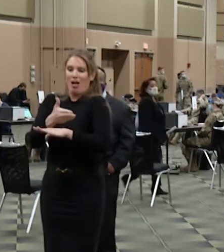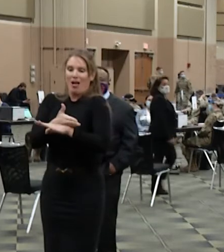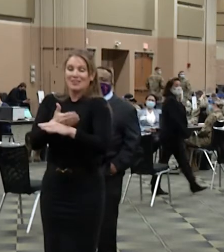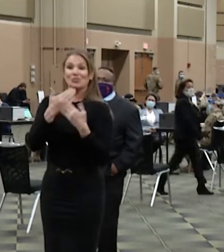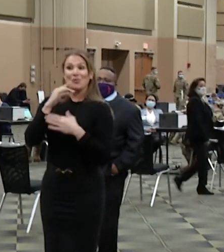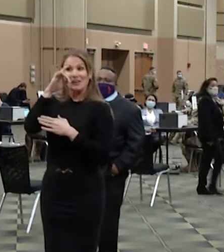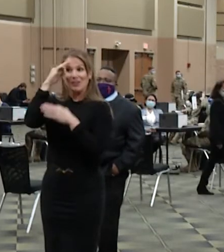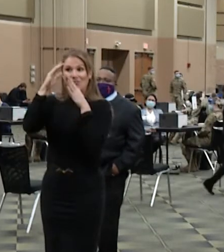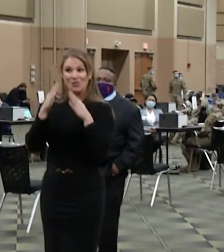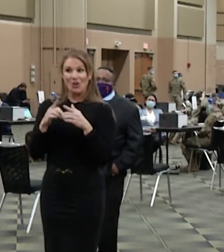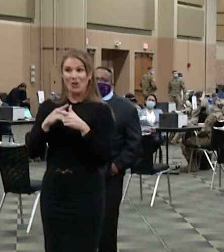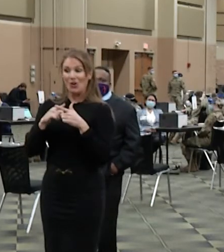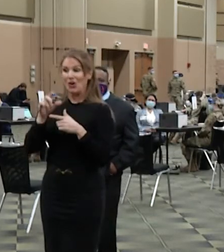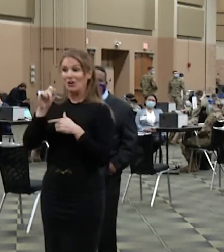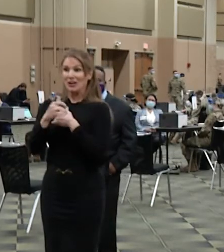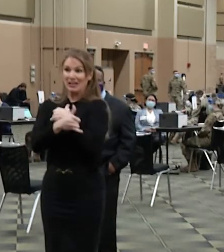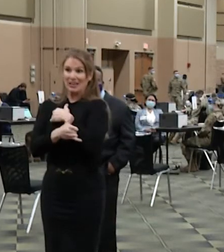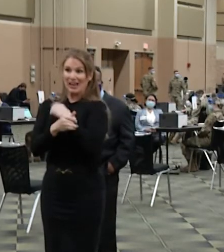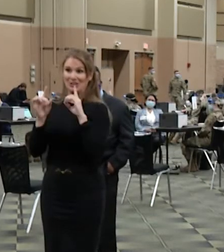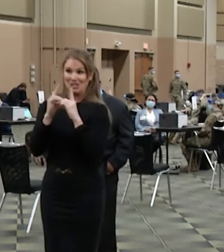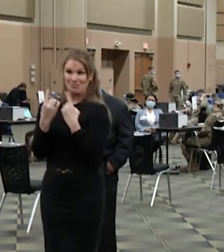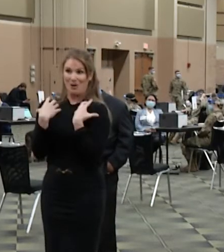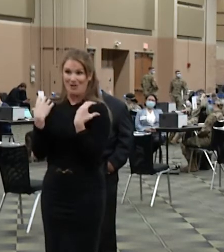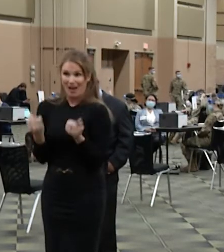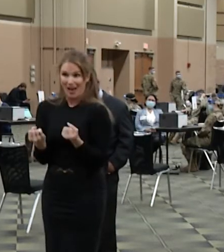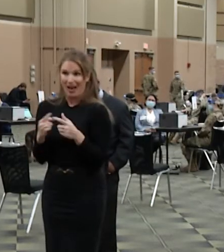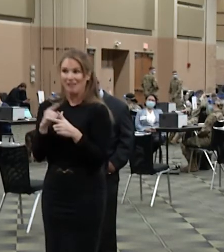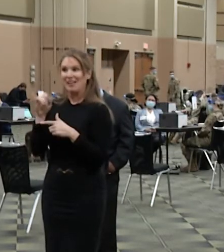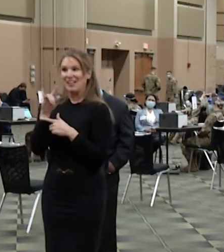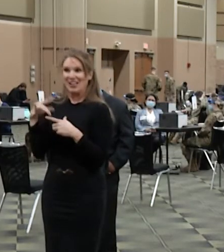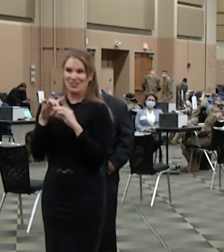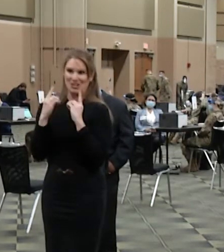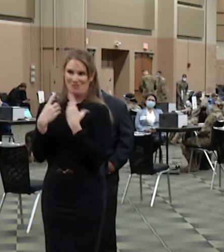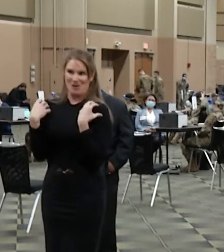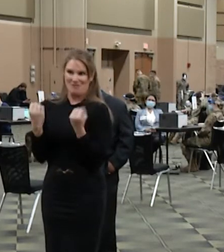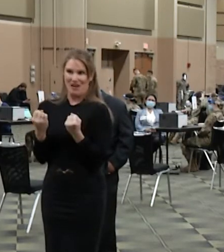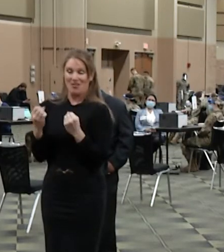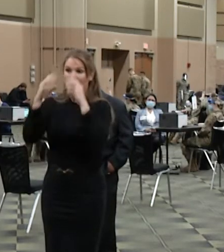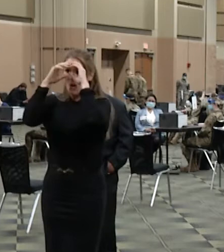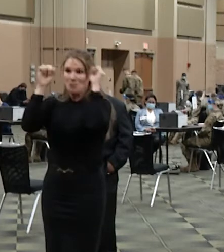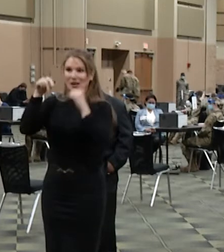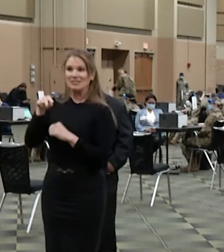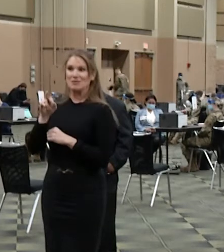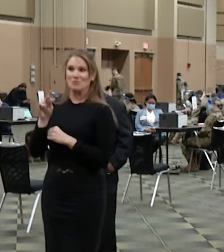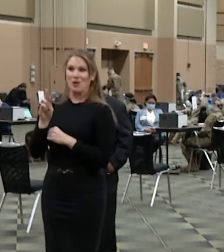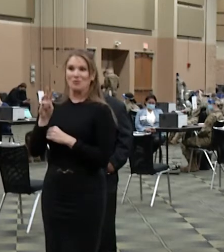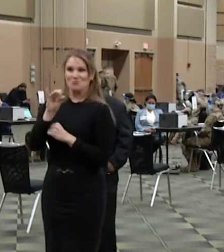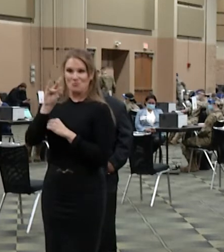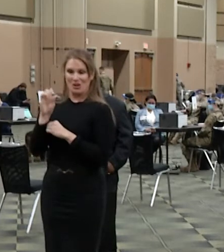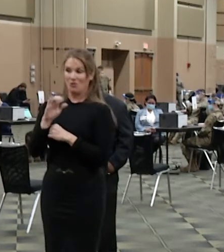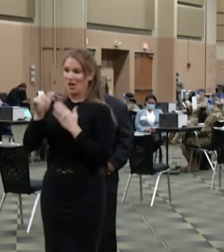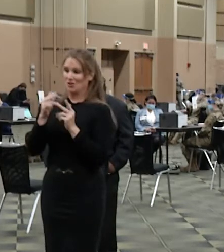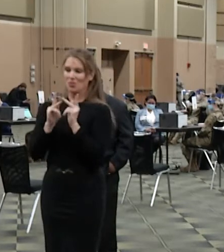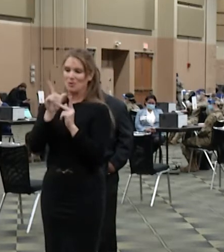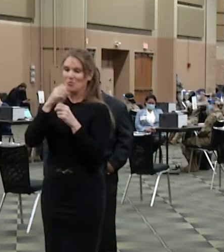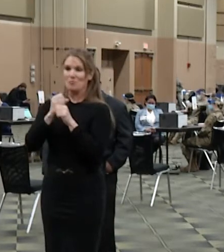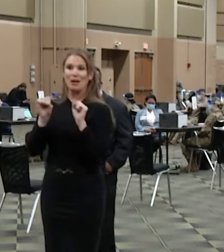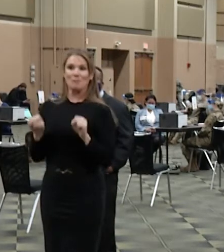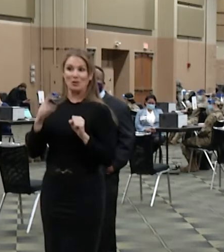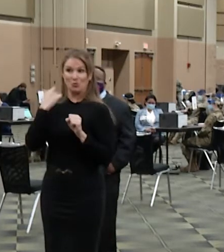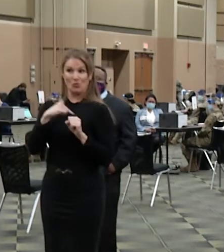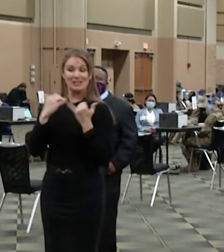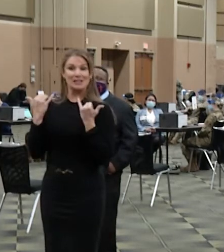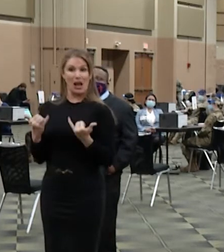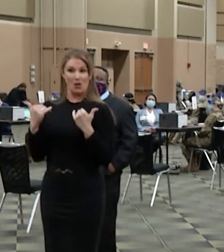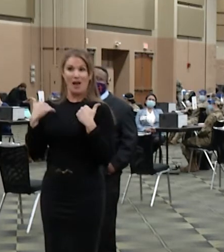governor, Cook County Department of Health, Illinois Department of Health, President Preckwinkle, and all of the people that made this possible for us now